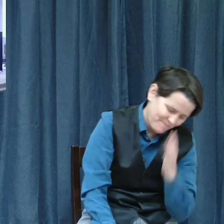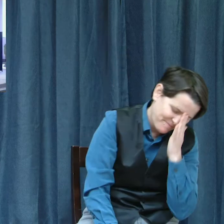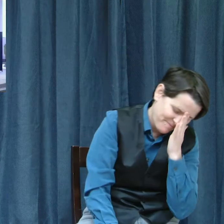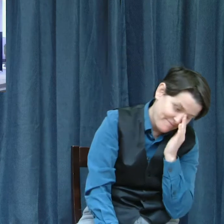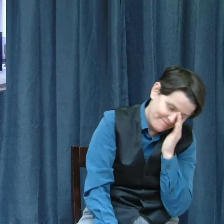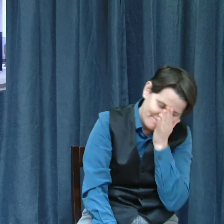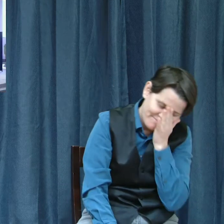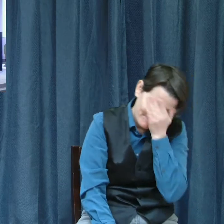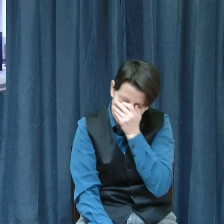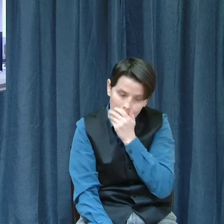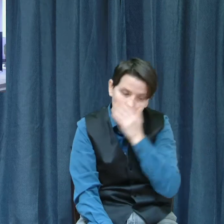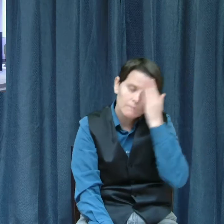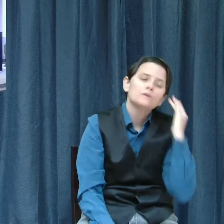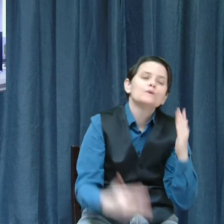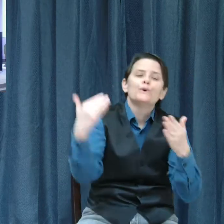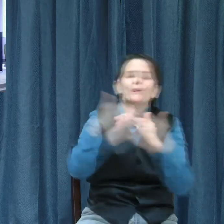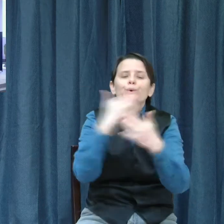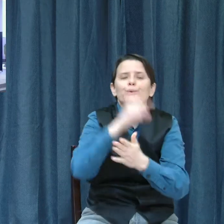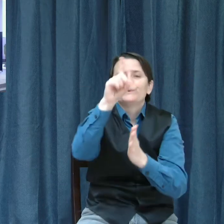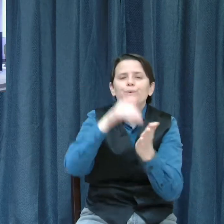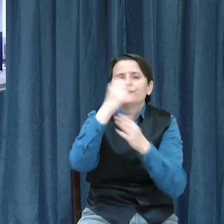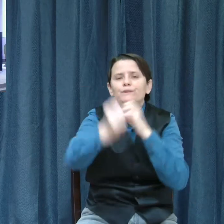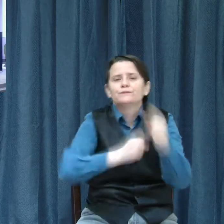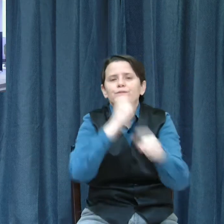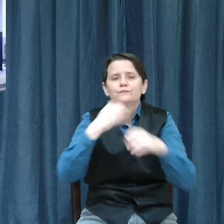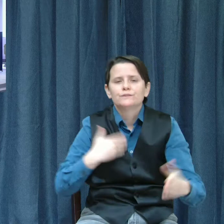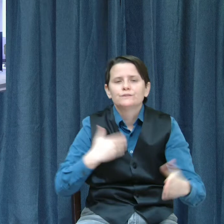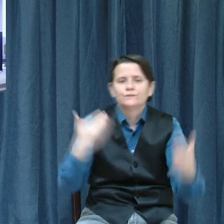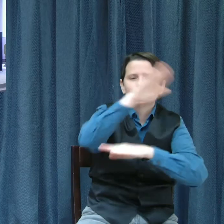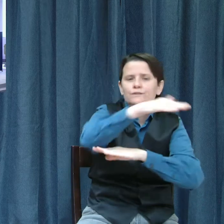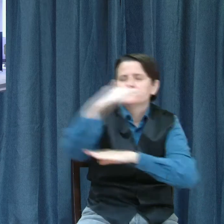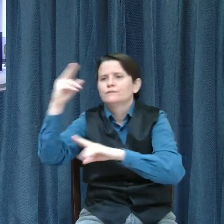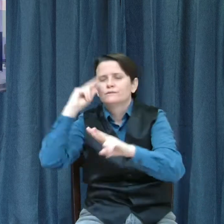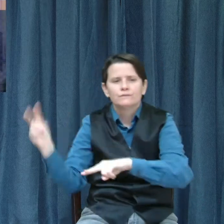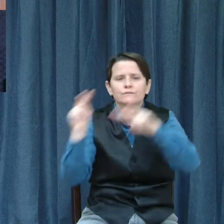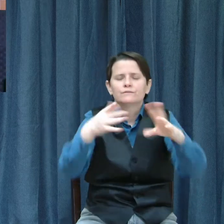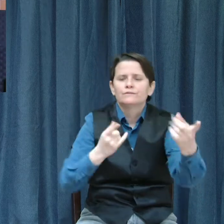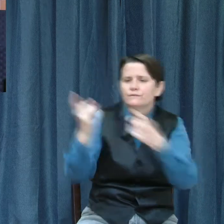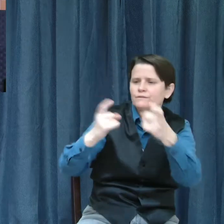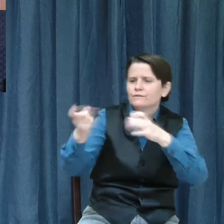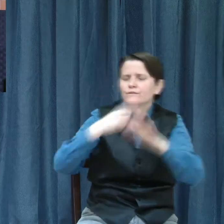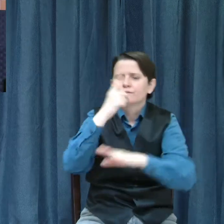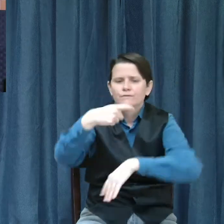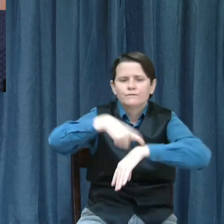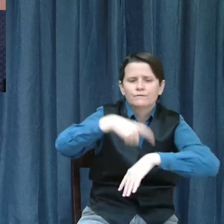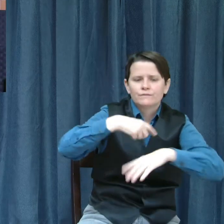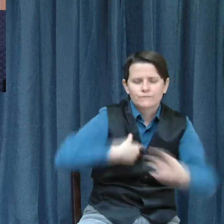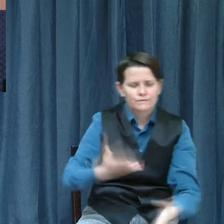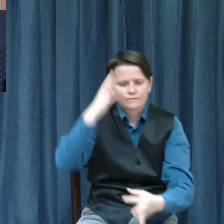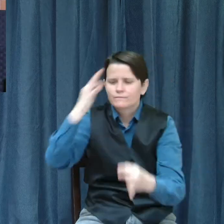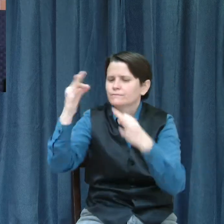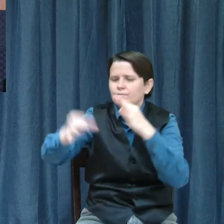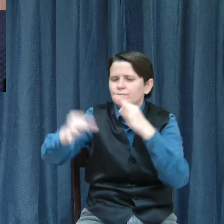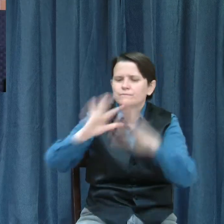The new millennium presents a new horizon, and no greater time for us to make a choice and take a stand. All that